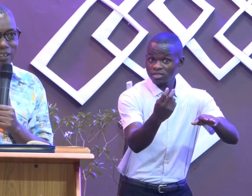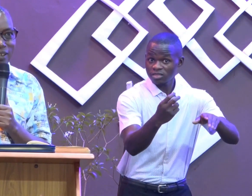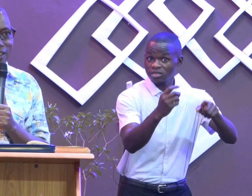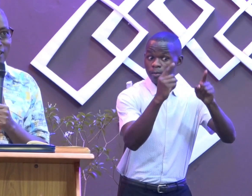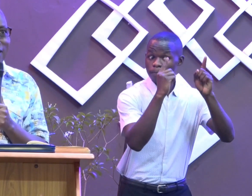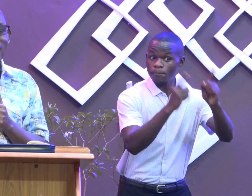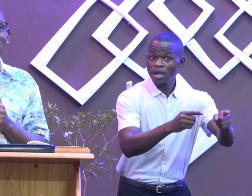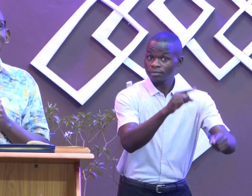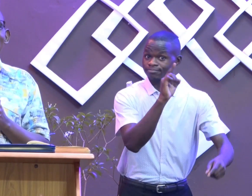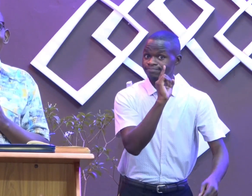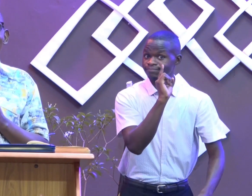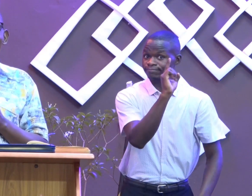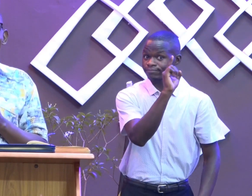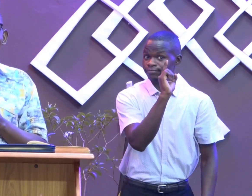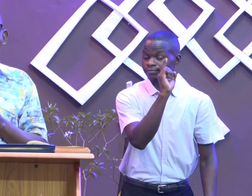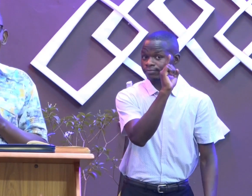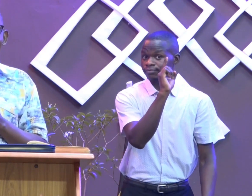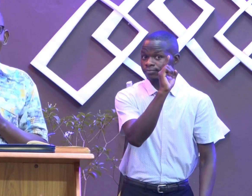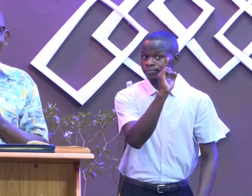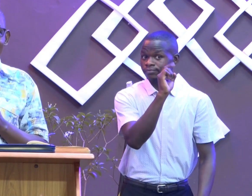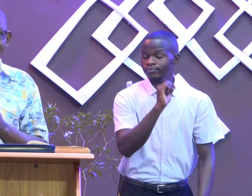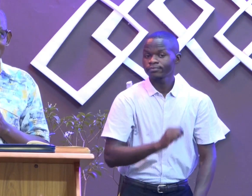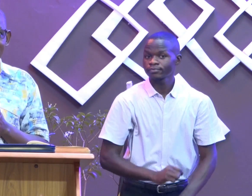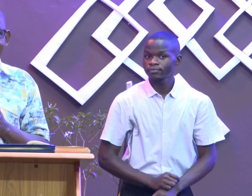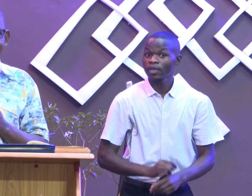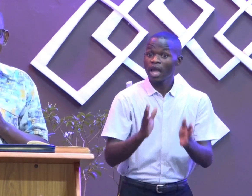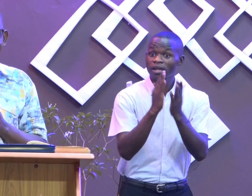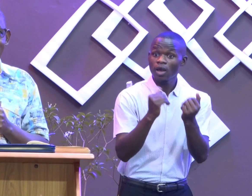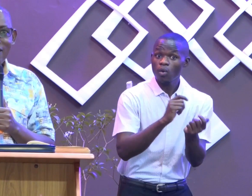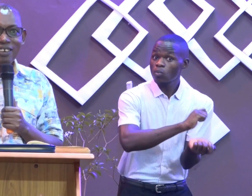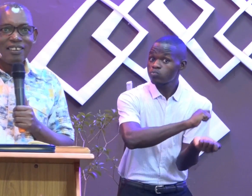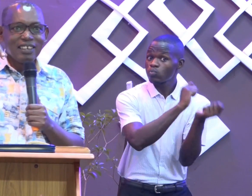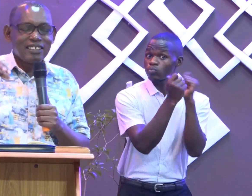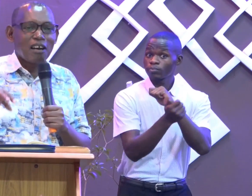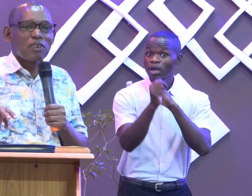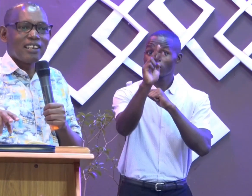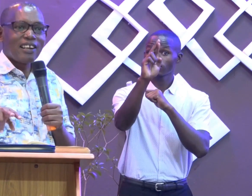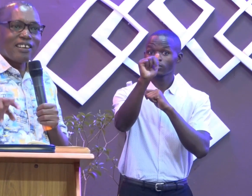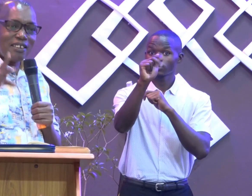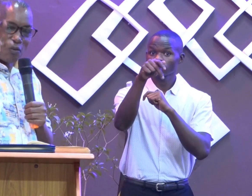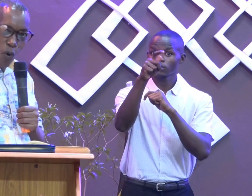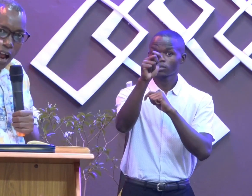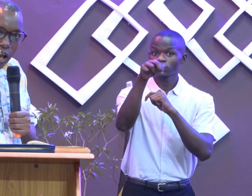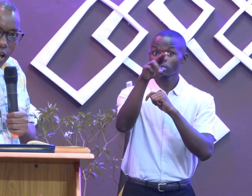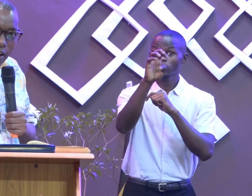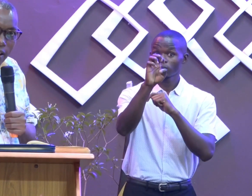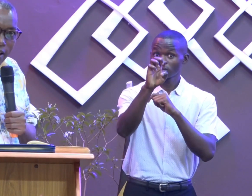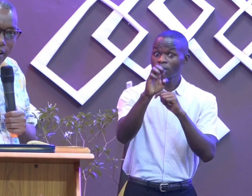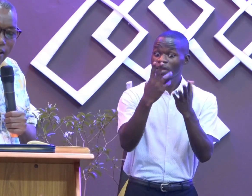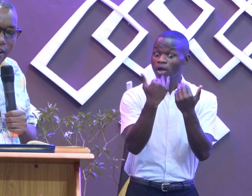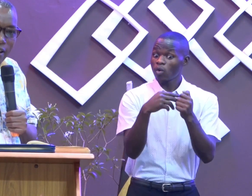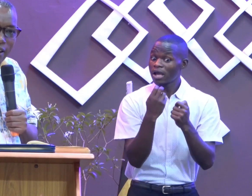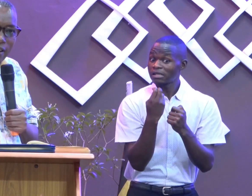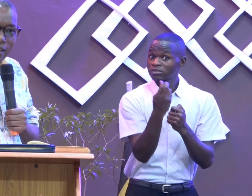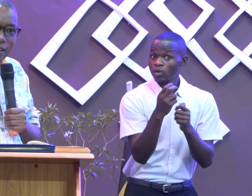Etutuusa. Death is the way that makes us rich. Rapture. Ye ntambula endala era etutwala. The rapture